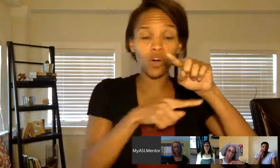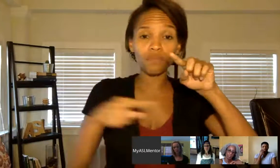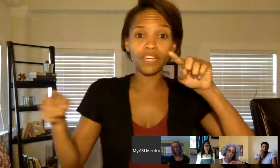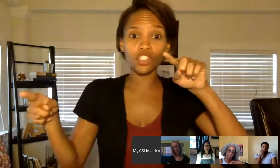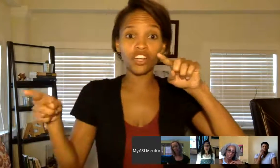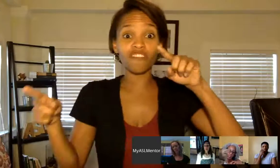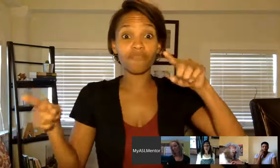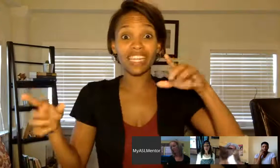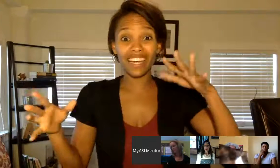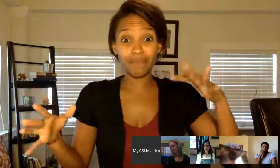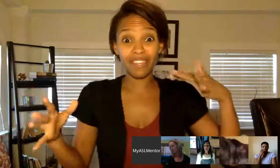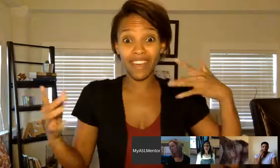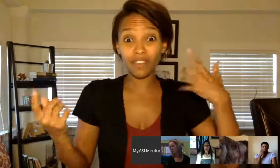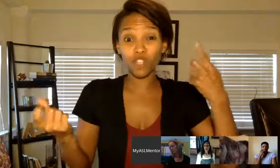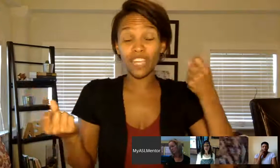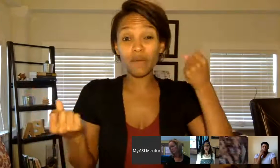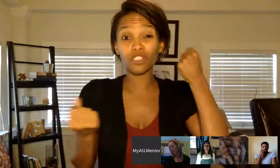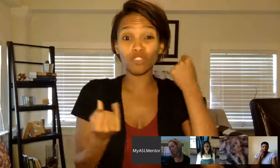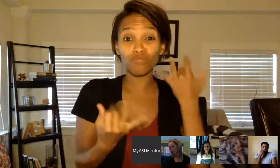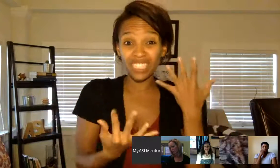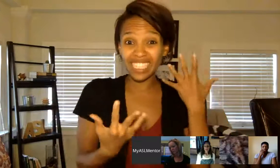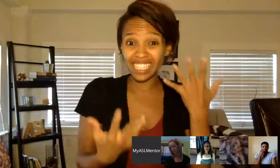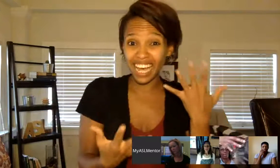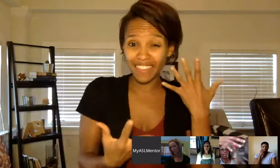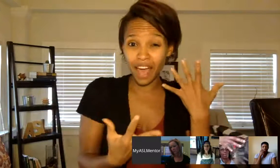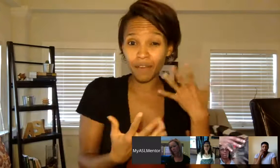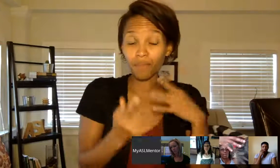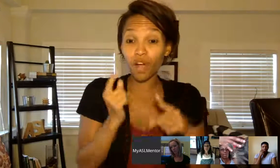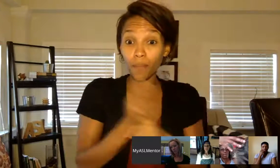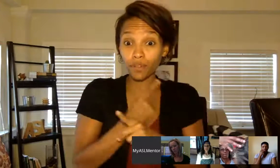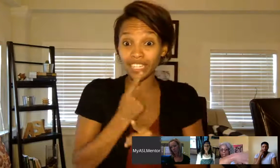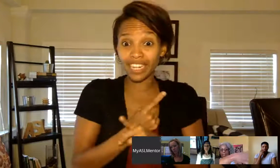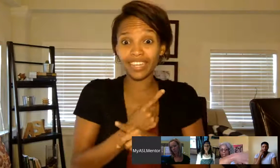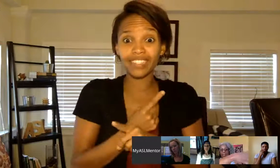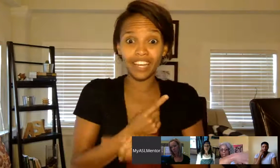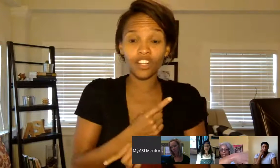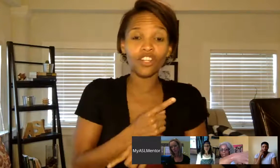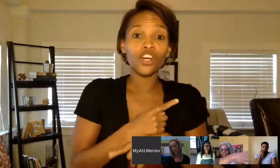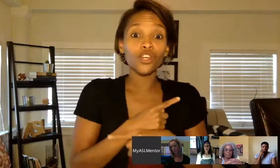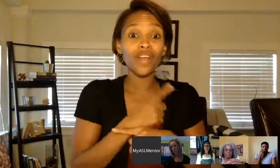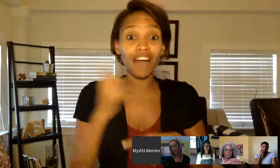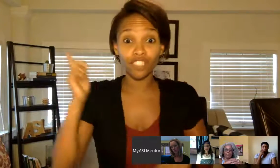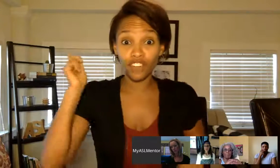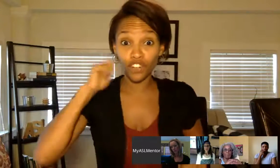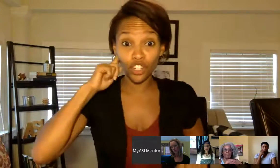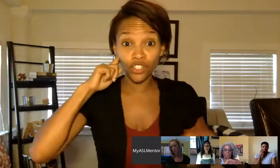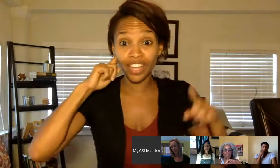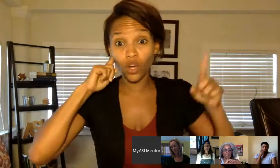is one big chunk of meaning, I mean that to be able to really sign that properly in ASL,